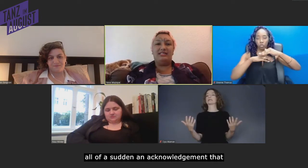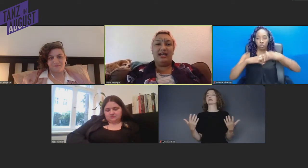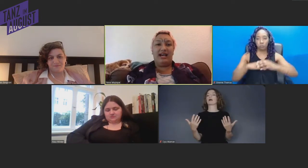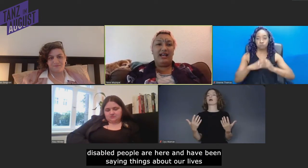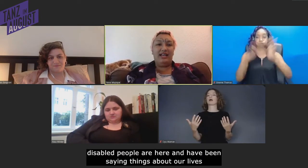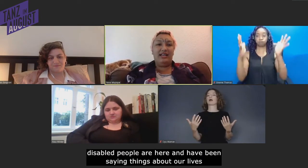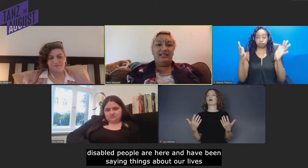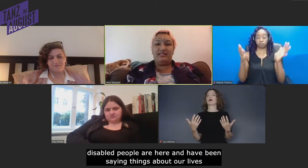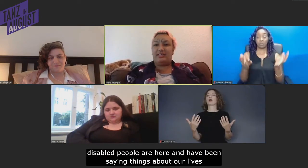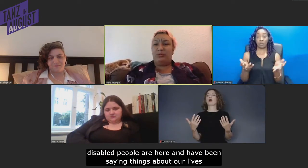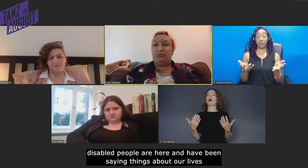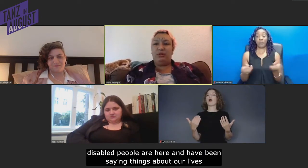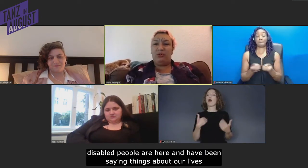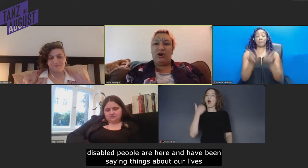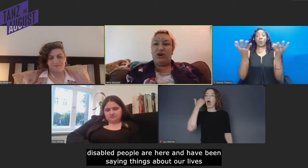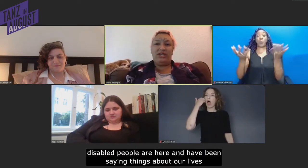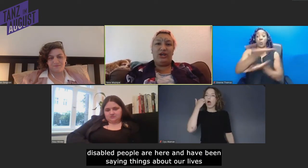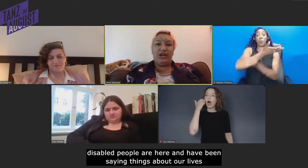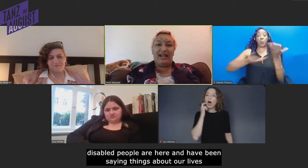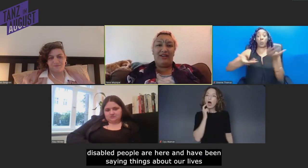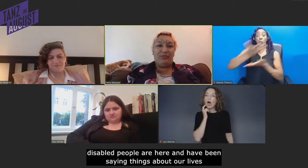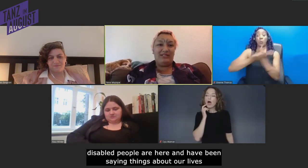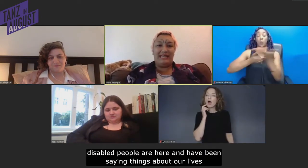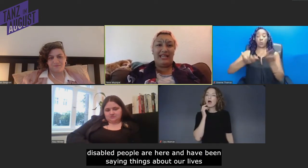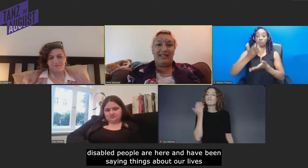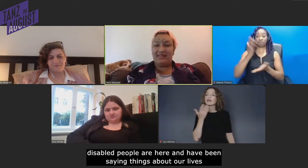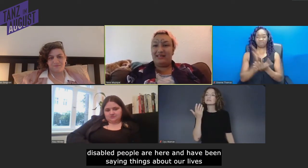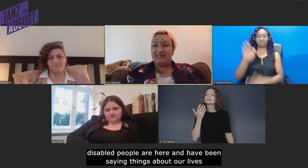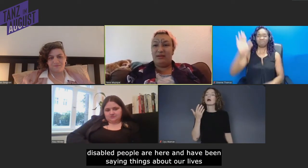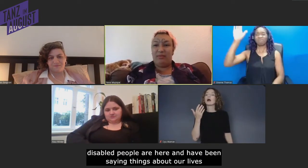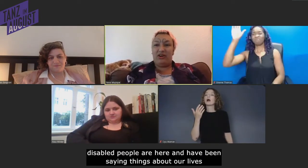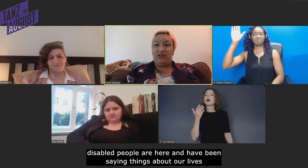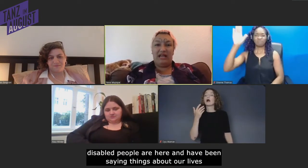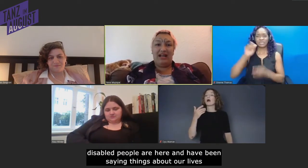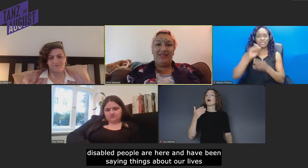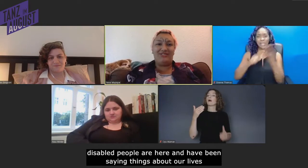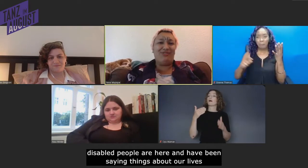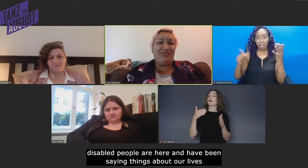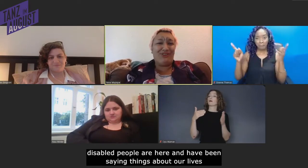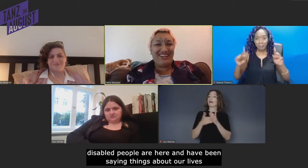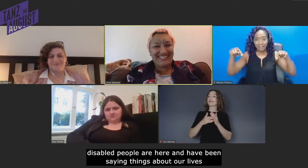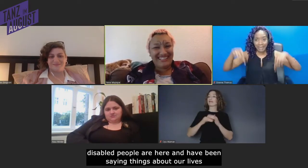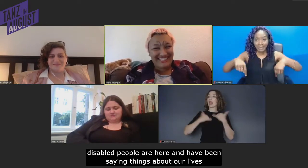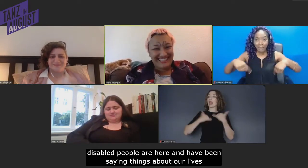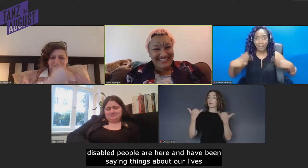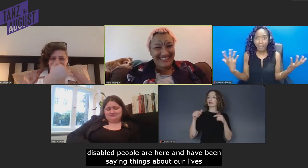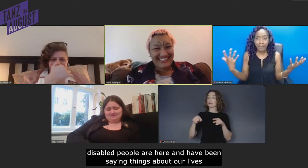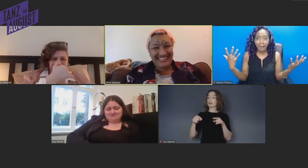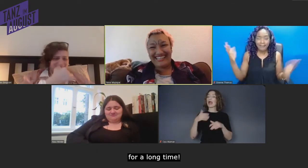that disabled people are here and have been saying things about our lives for